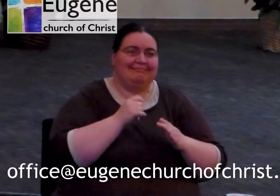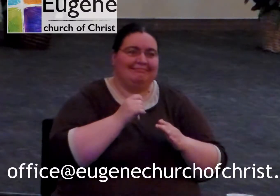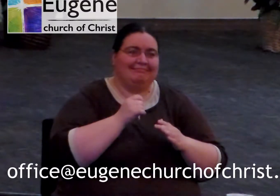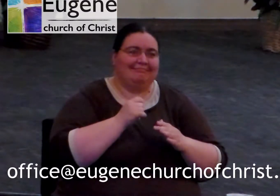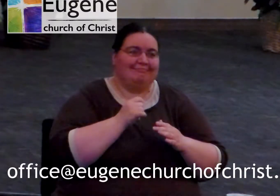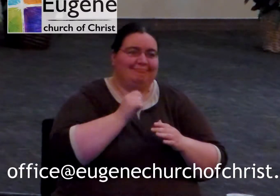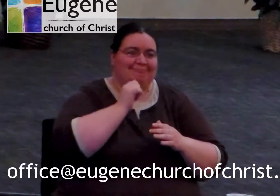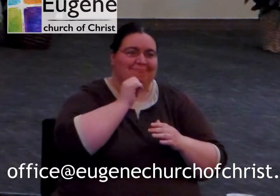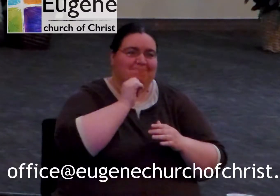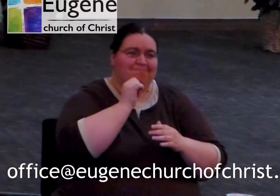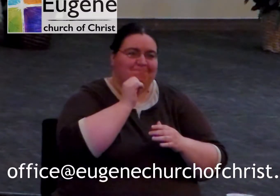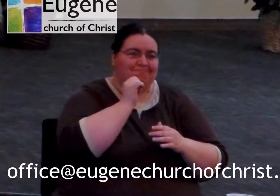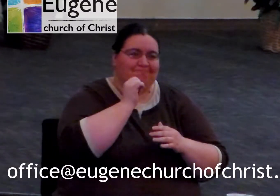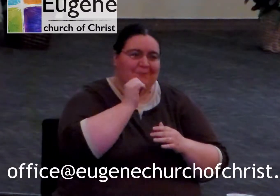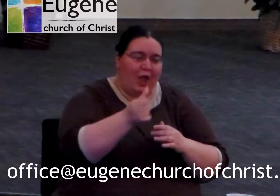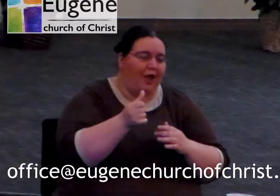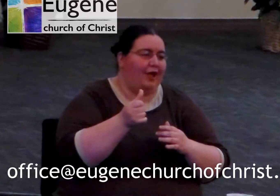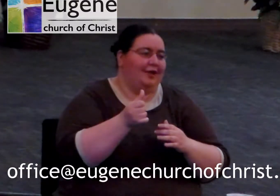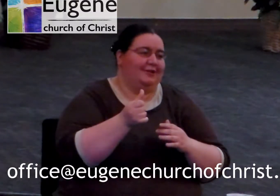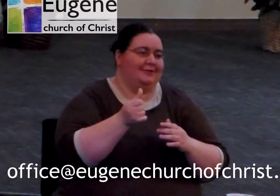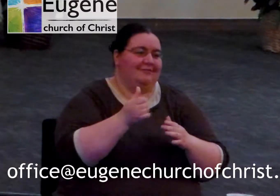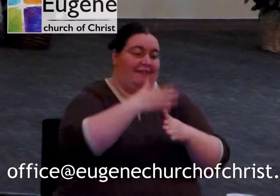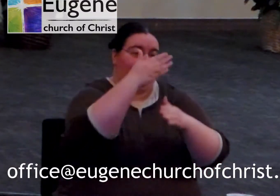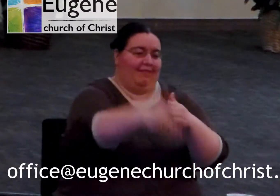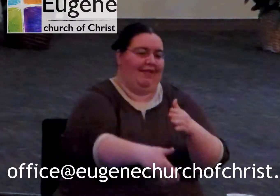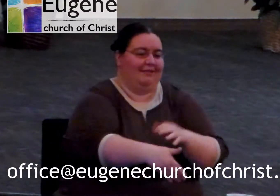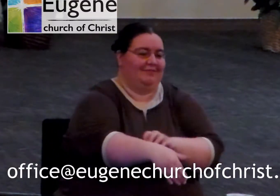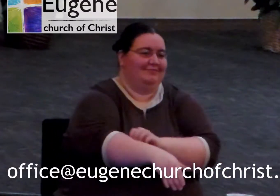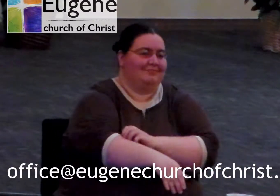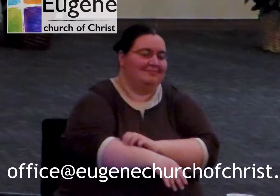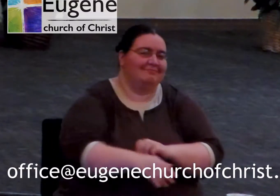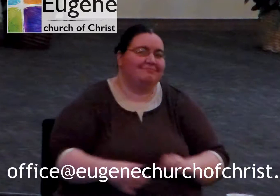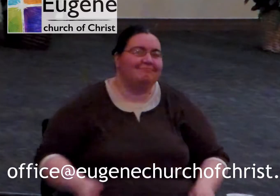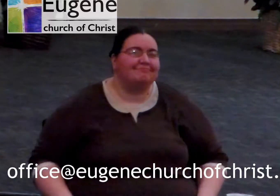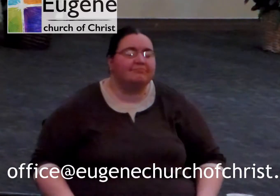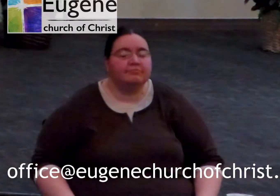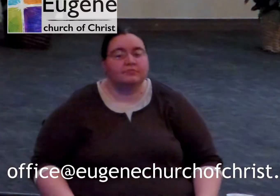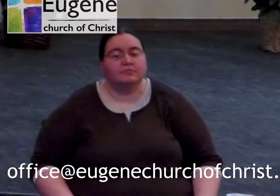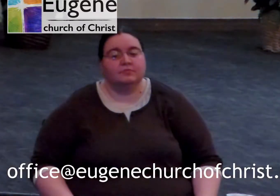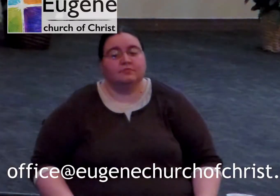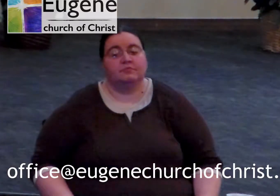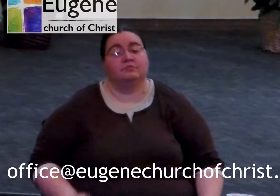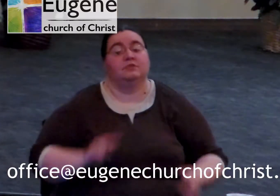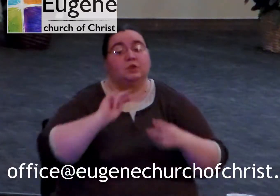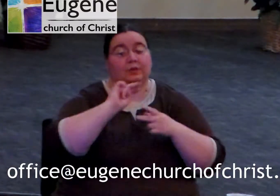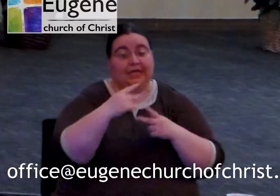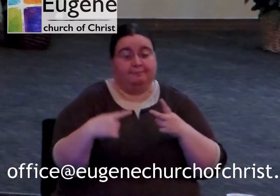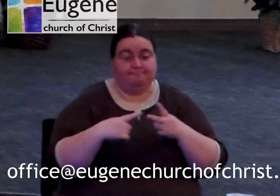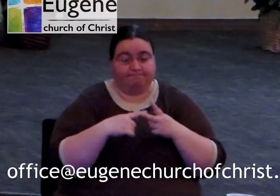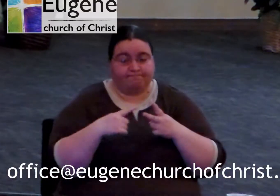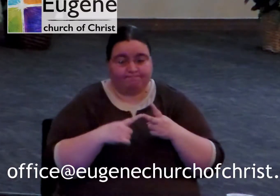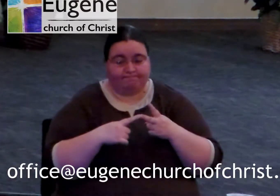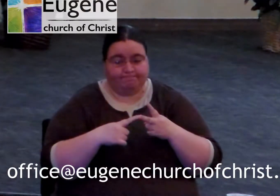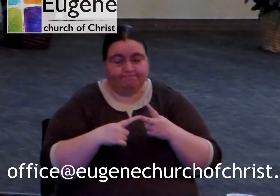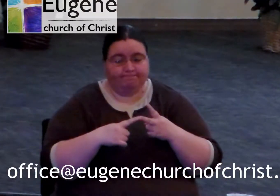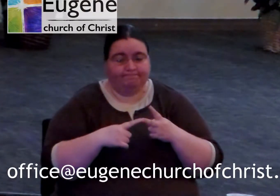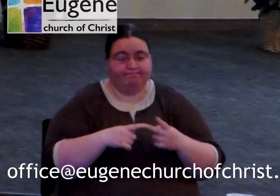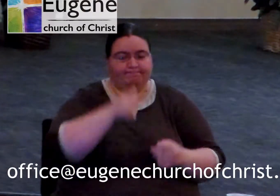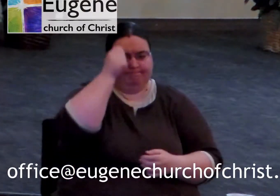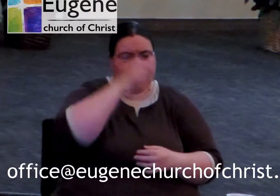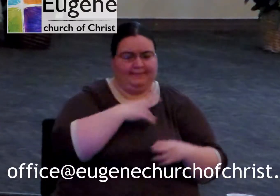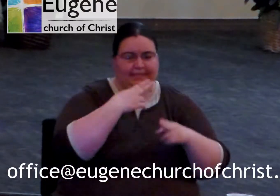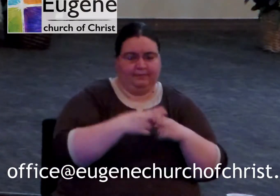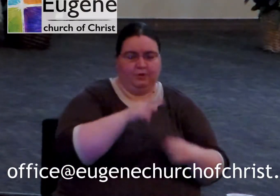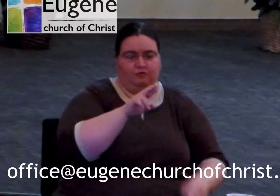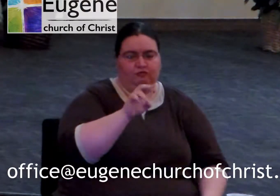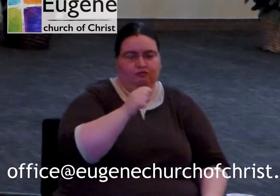direction. So the second thing that I want to mention comes from a guy named Reggie Joyner, principle of real faith living, and this